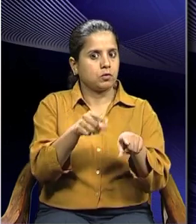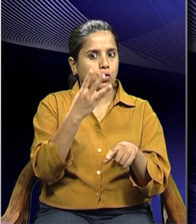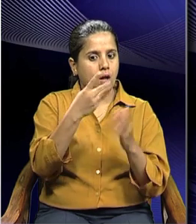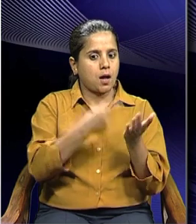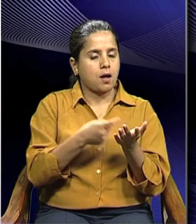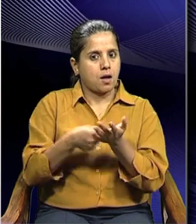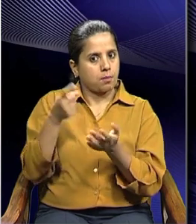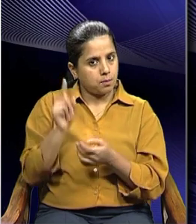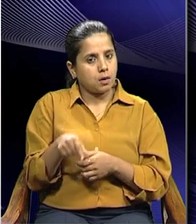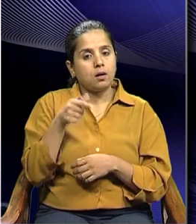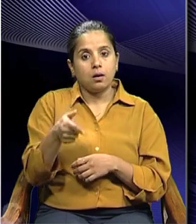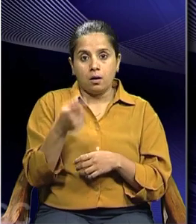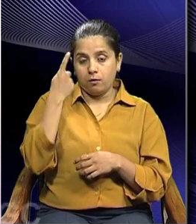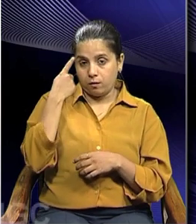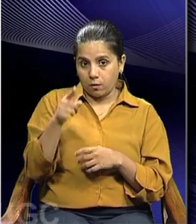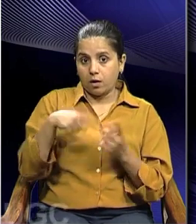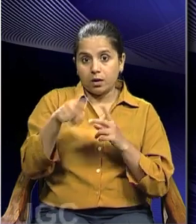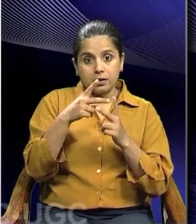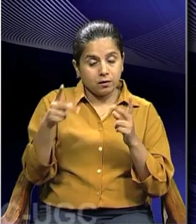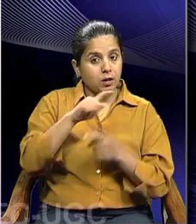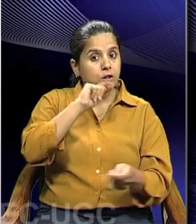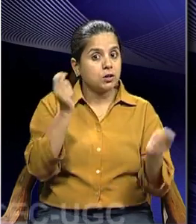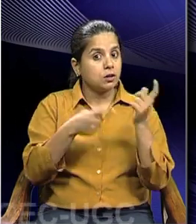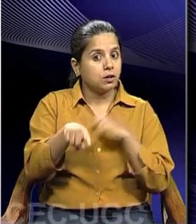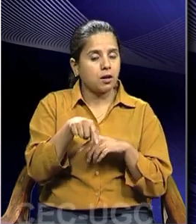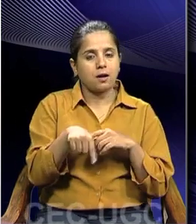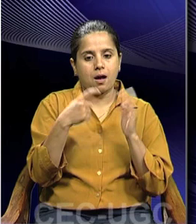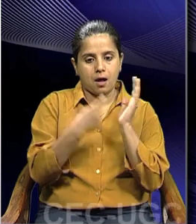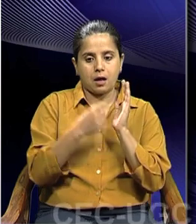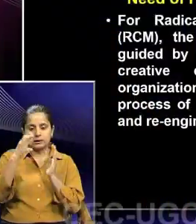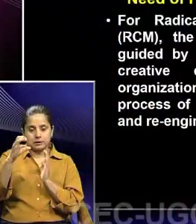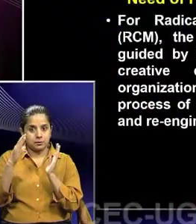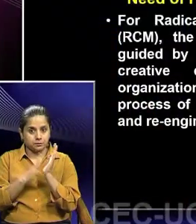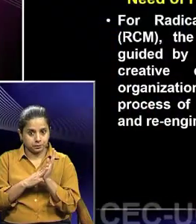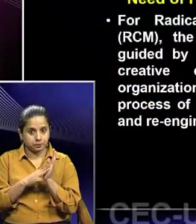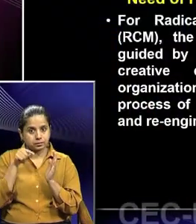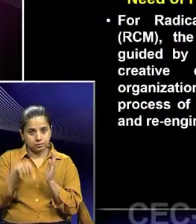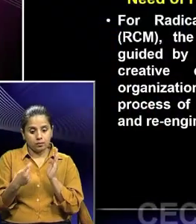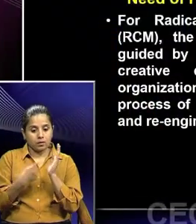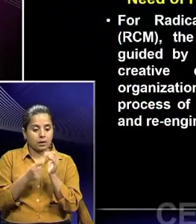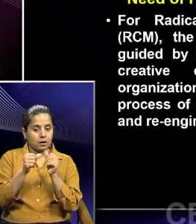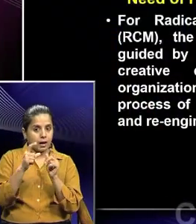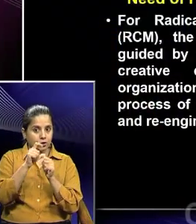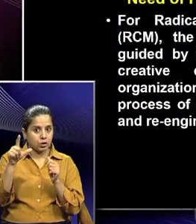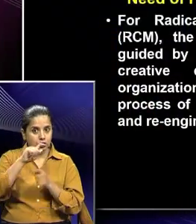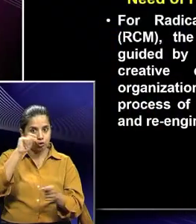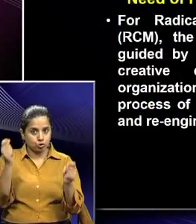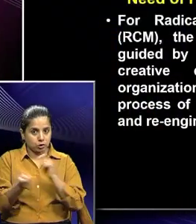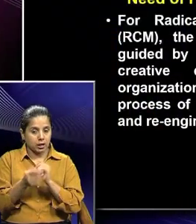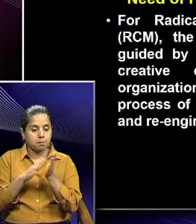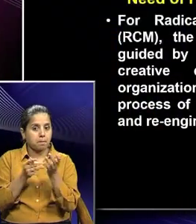3 R's. For radical change management, which we call as RCM, the 3 R's should be guided by the idea